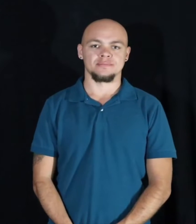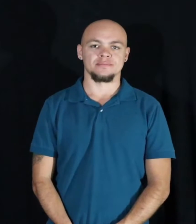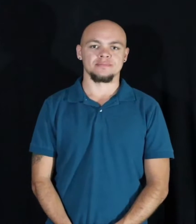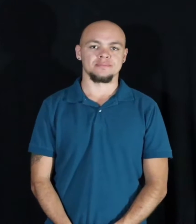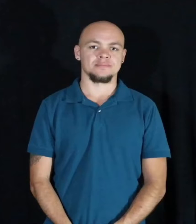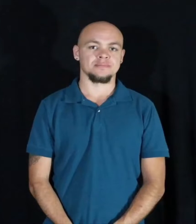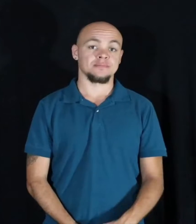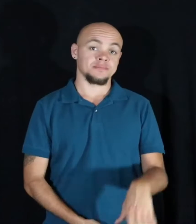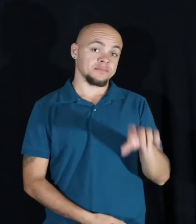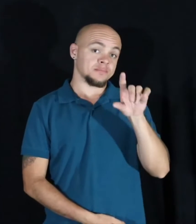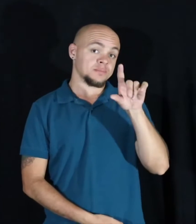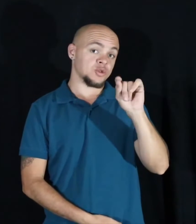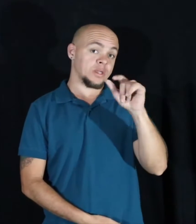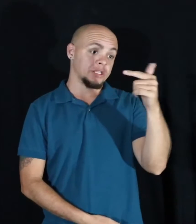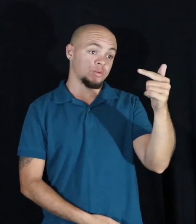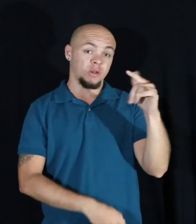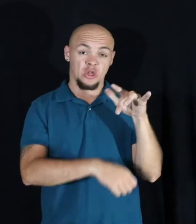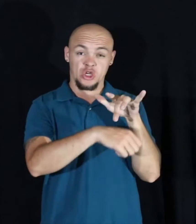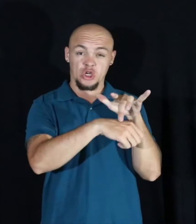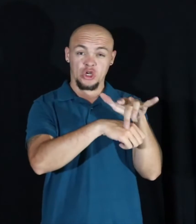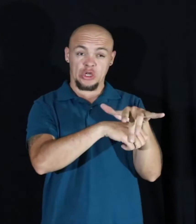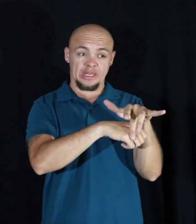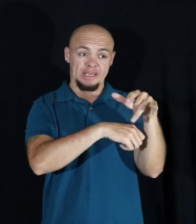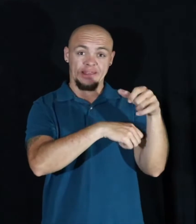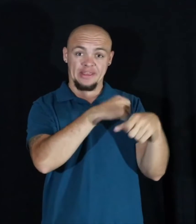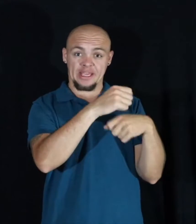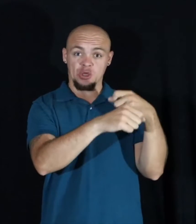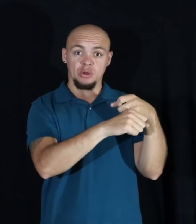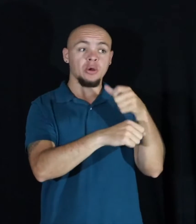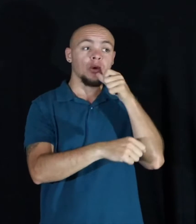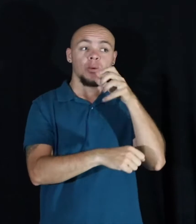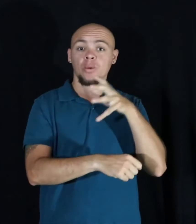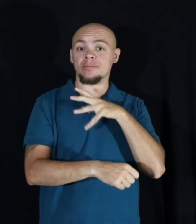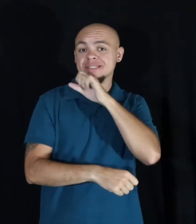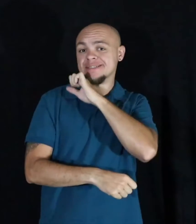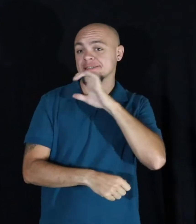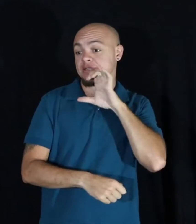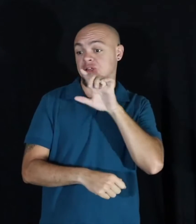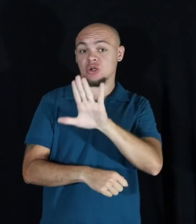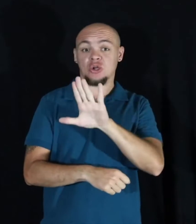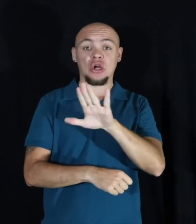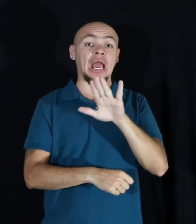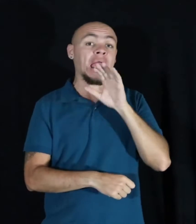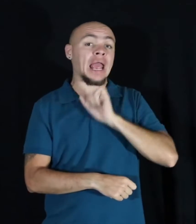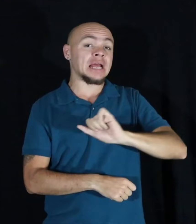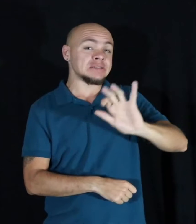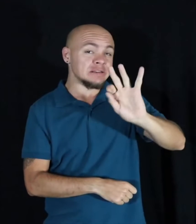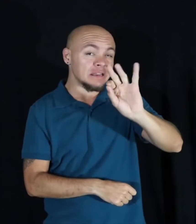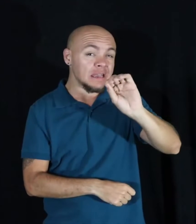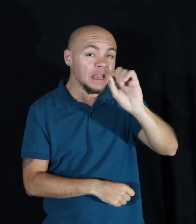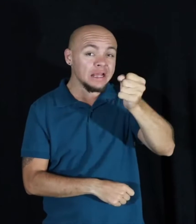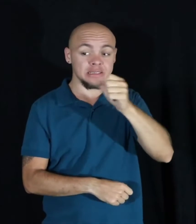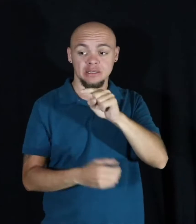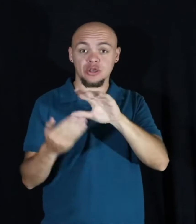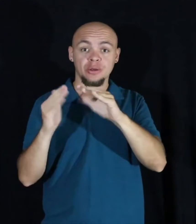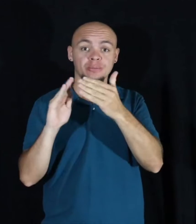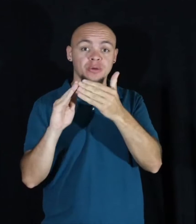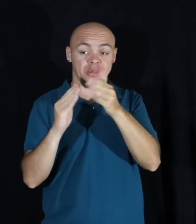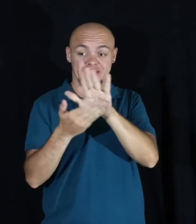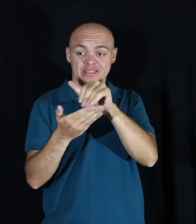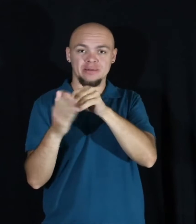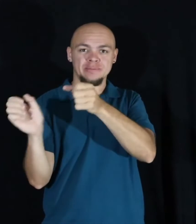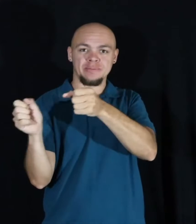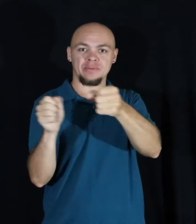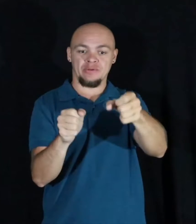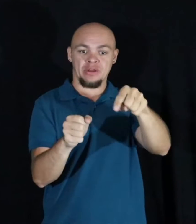In early 2021, I met a lovely elderly woman in her 90s. She was brought to a community center in a predominantly